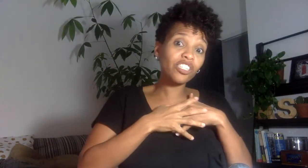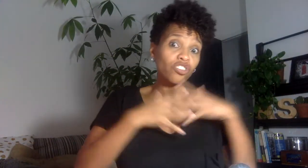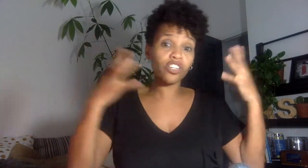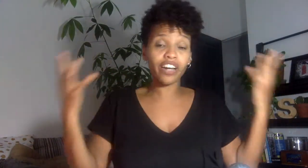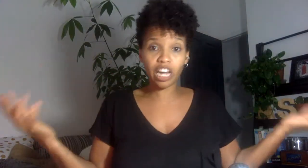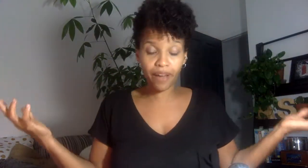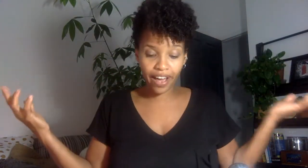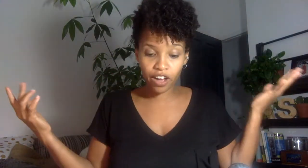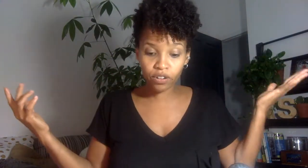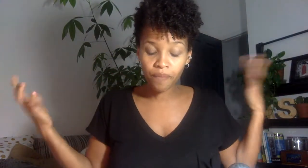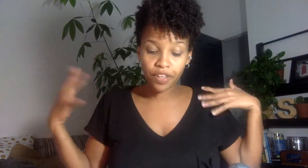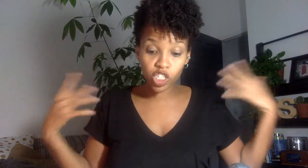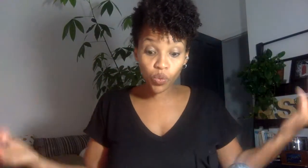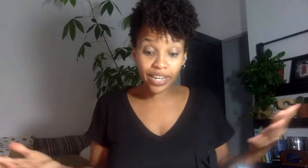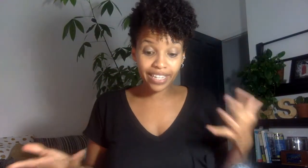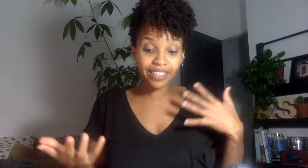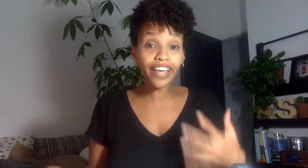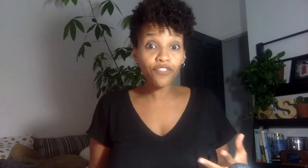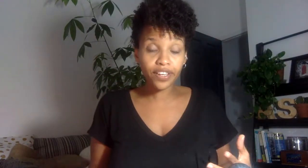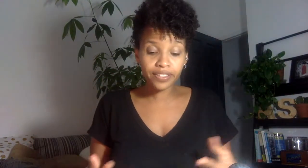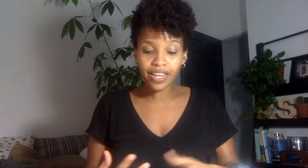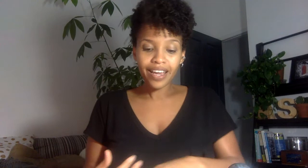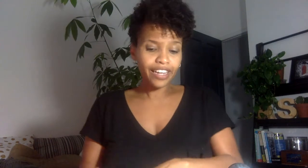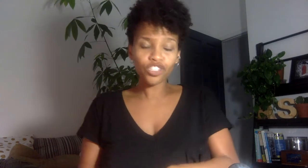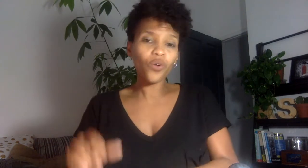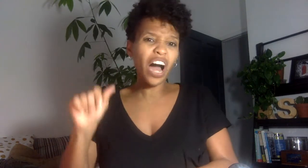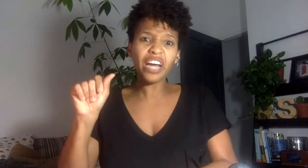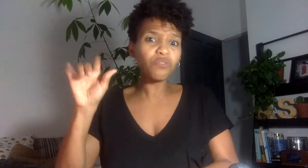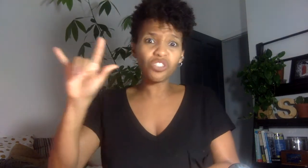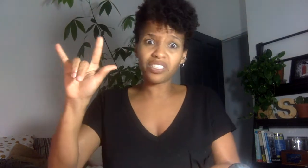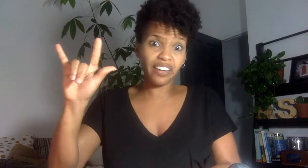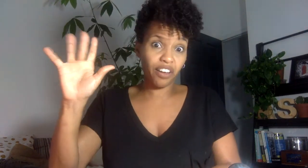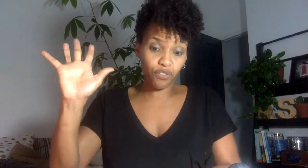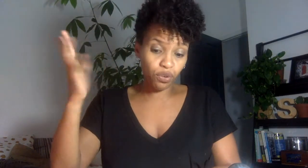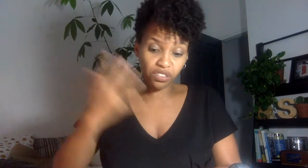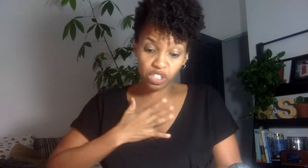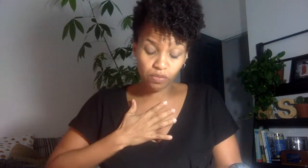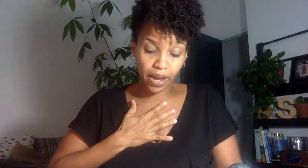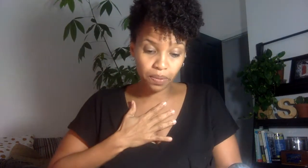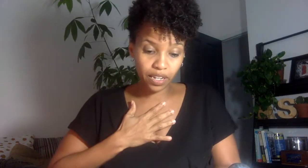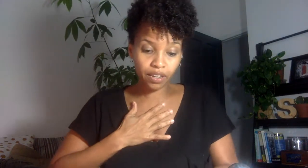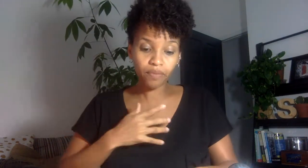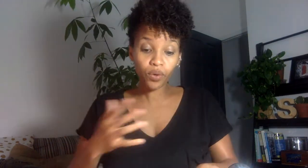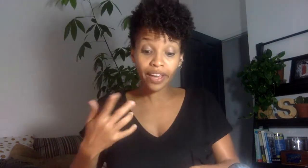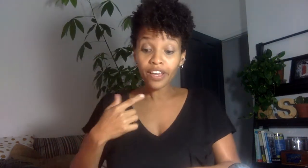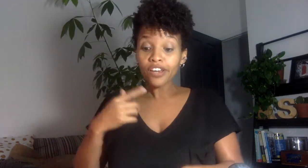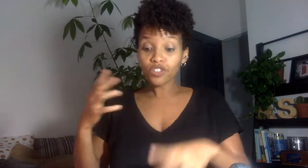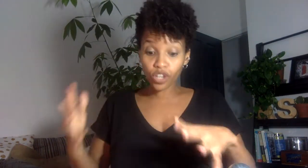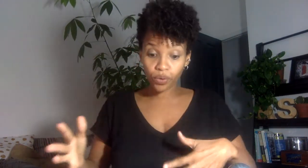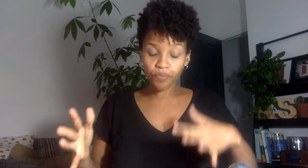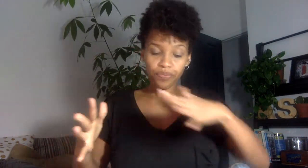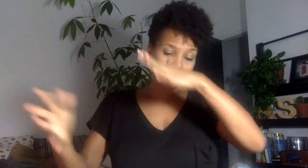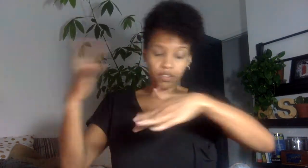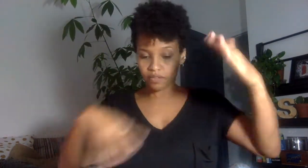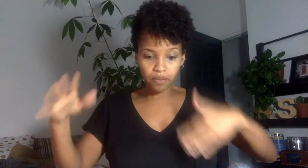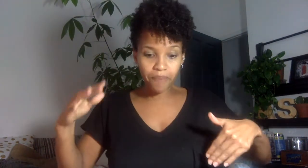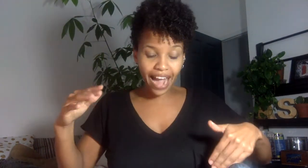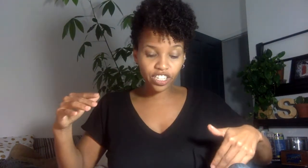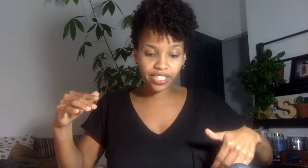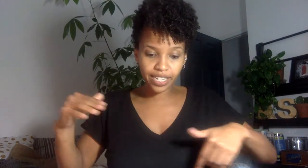just talking about how sweet his life is, and so I would just sign Air Force. It's my opinion. Okay, so back to the